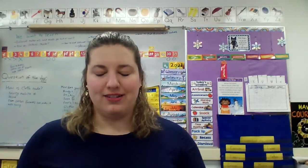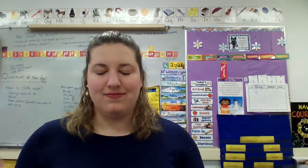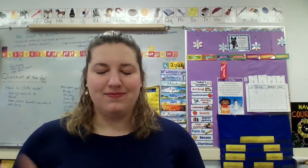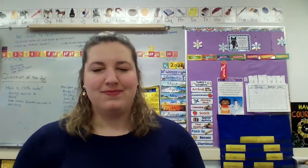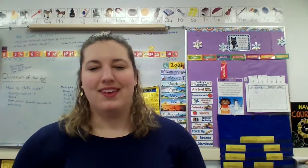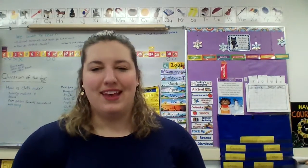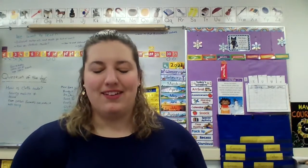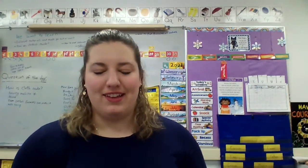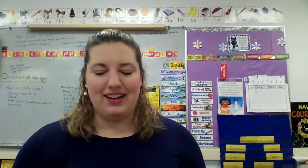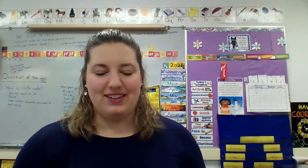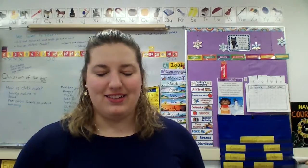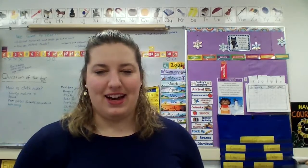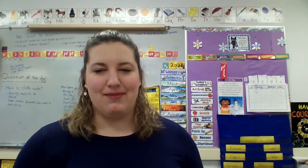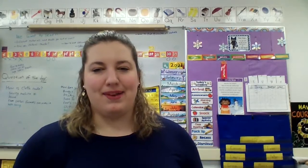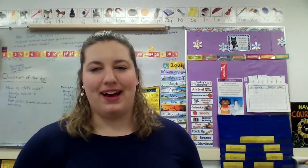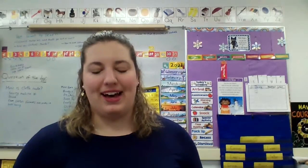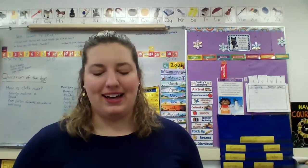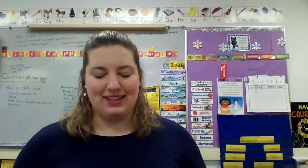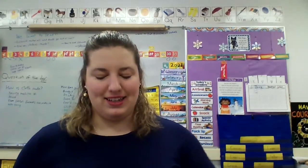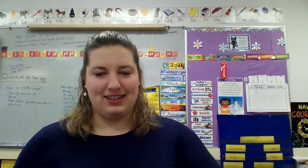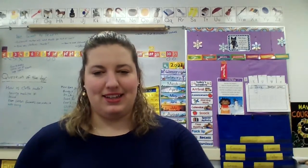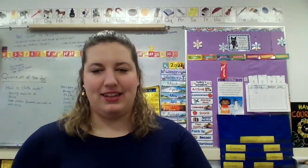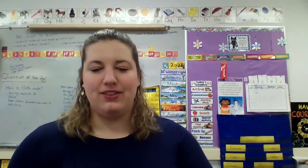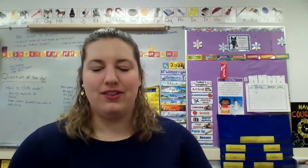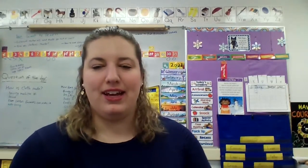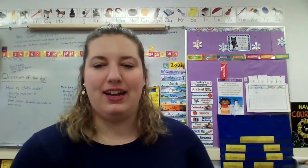Nice job guys, I'll see you later.